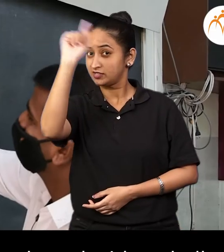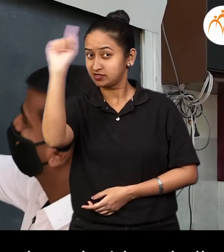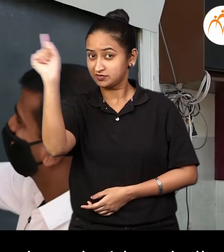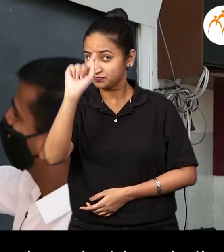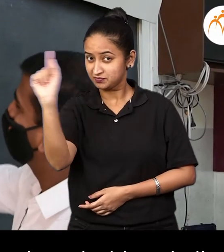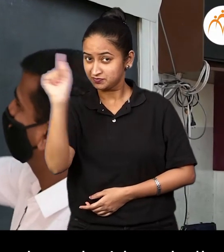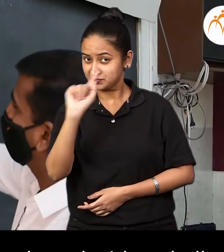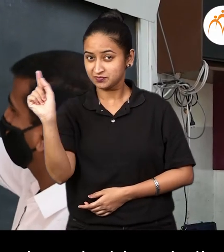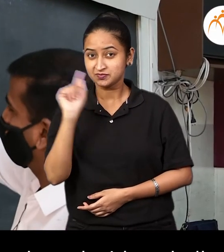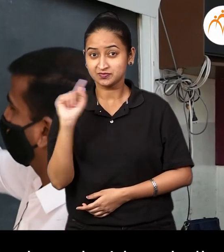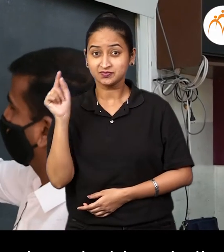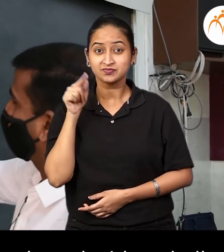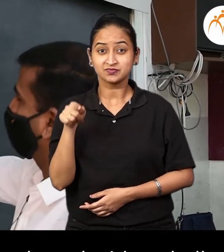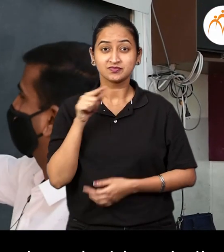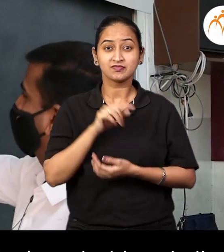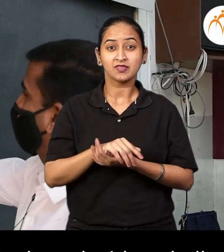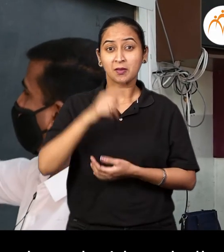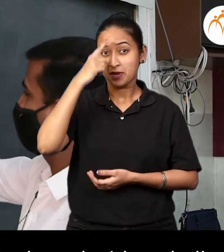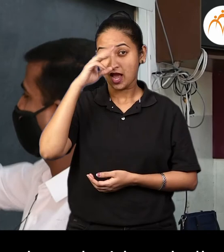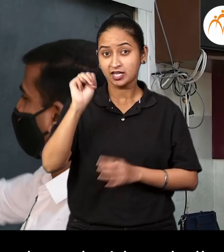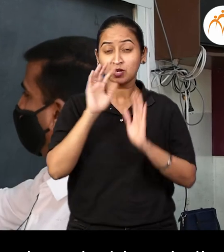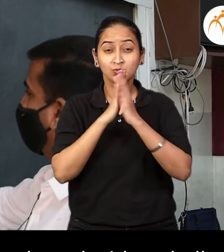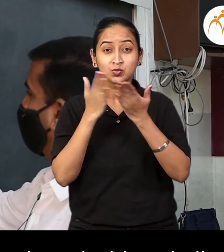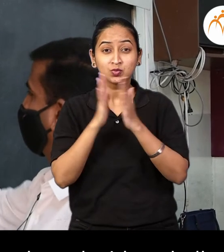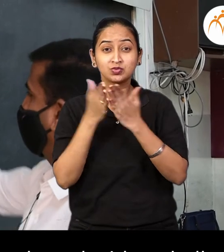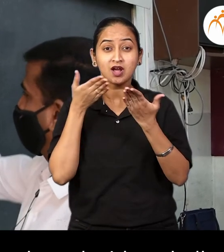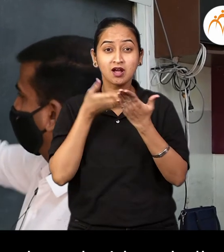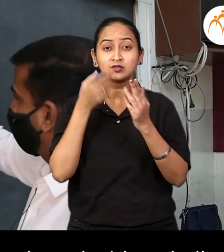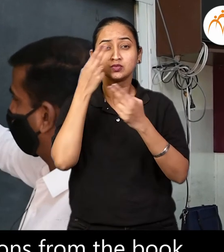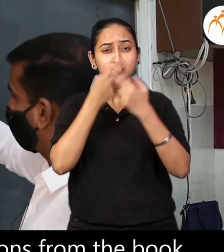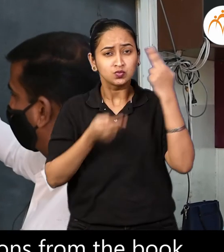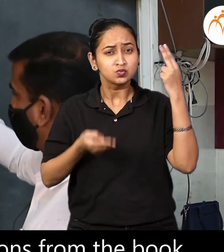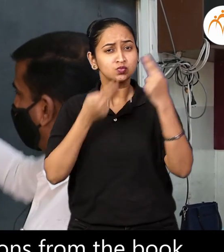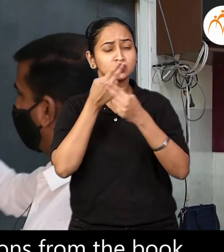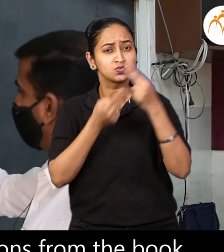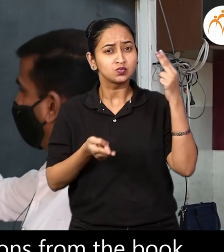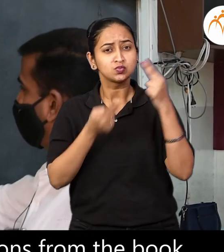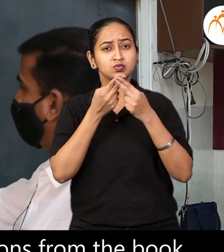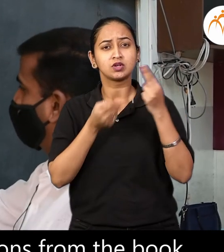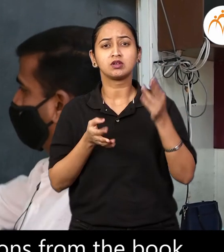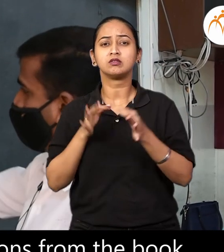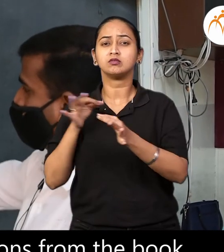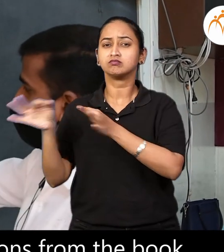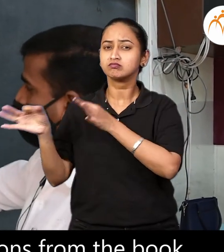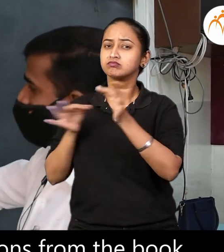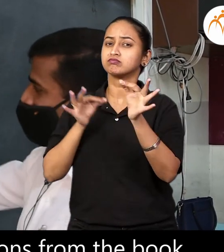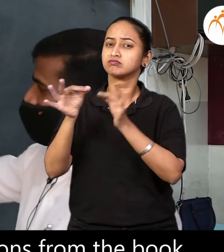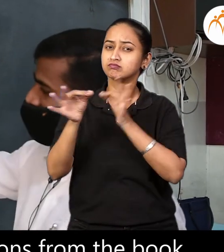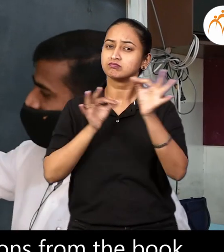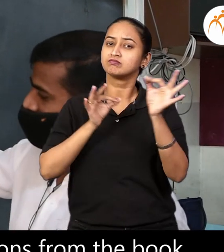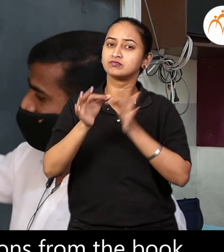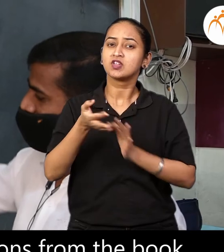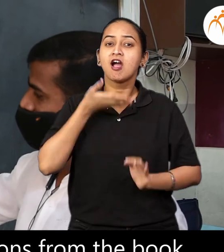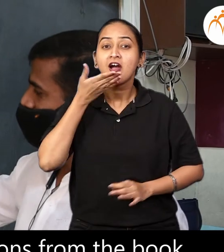writes on the board with a chalk. He explains the lessons